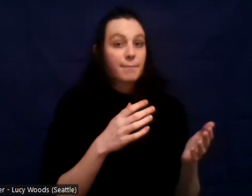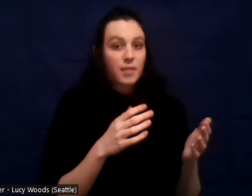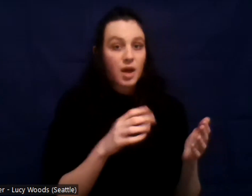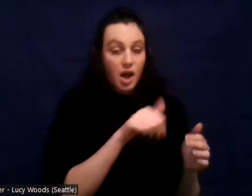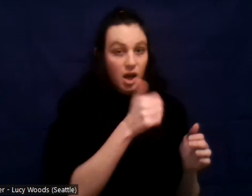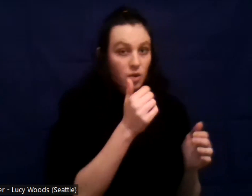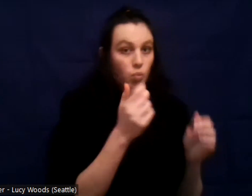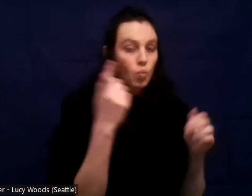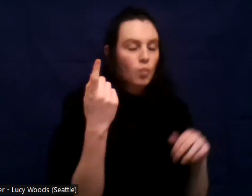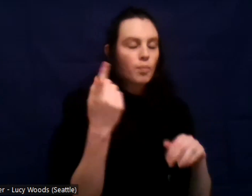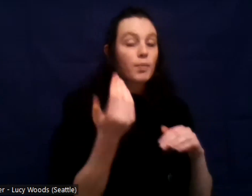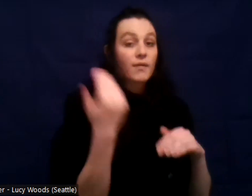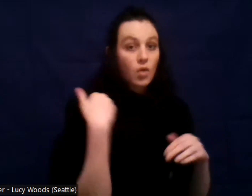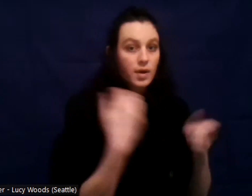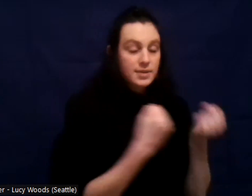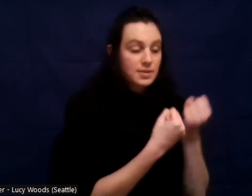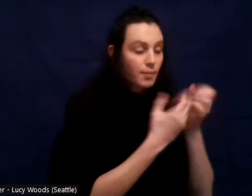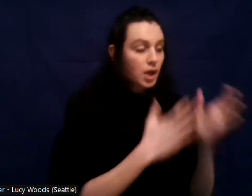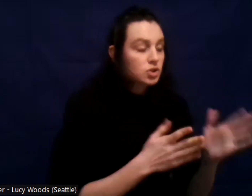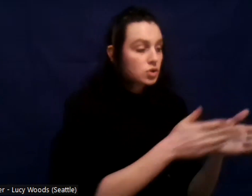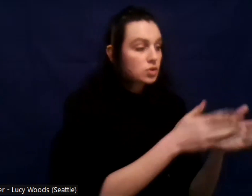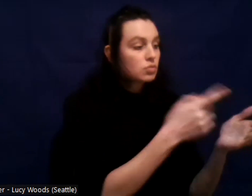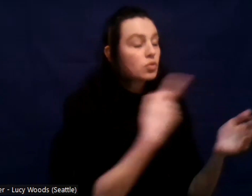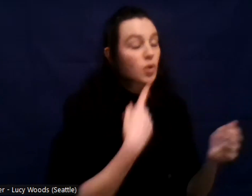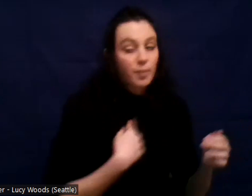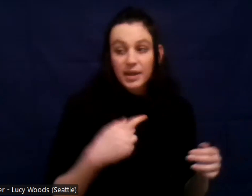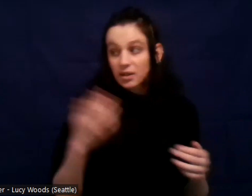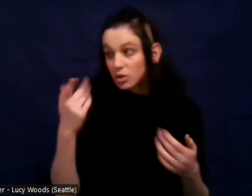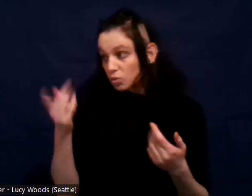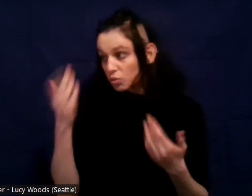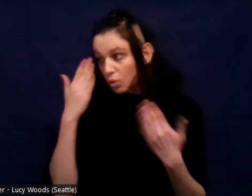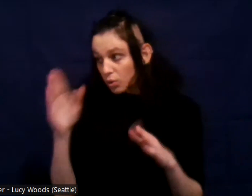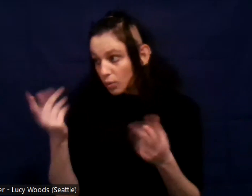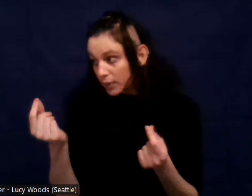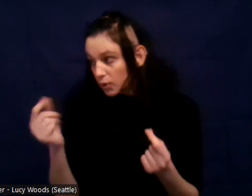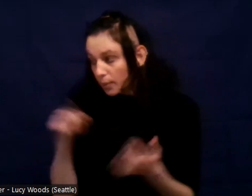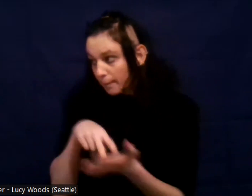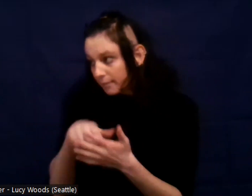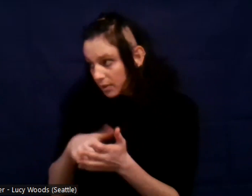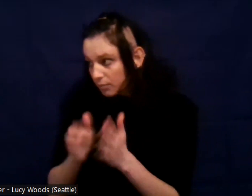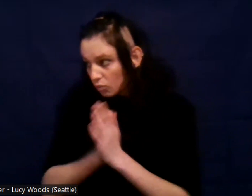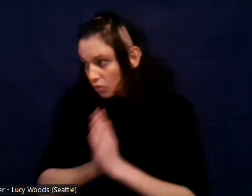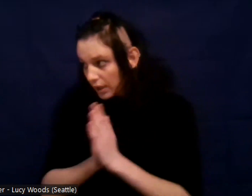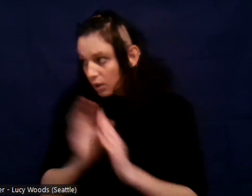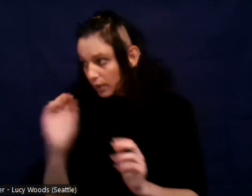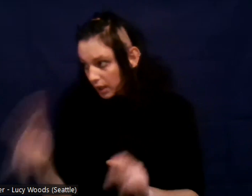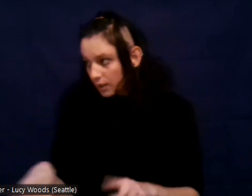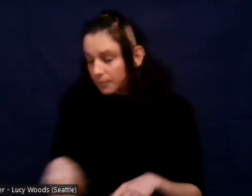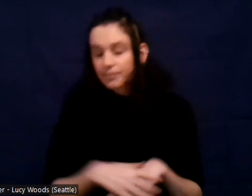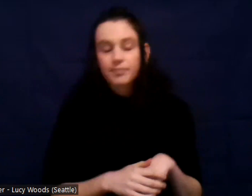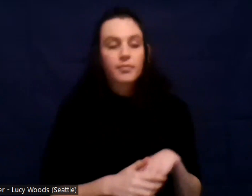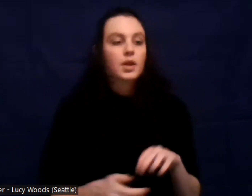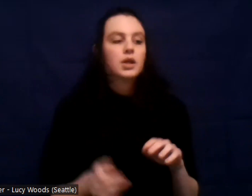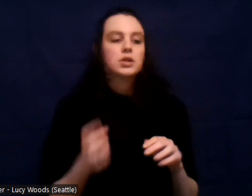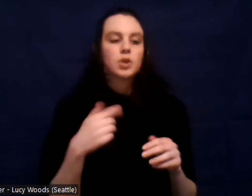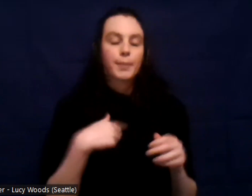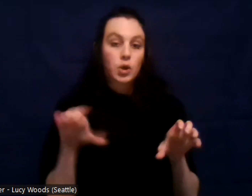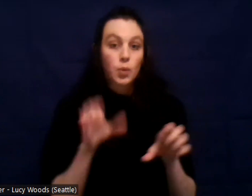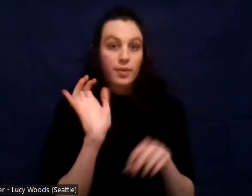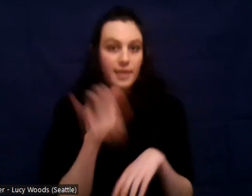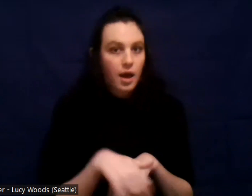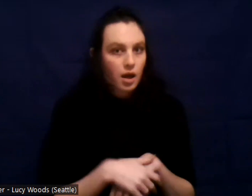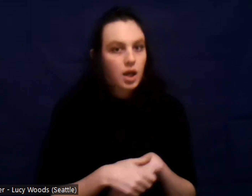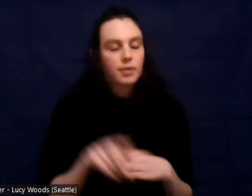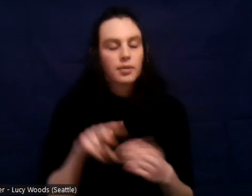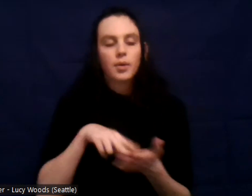sober, and she said, when you don't know what to do, you just hit your knees and you just get down there and wait for something. And I did.